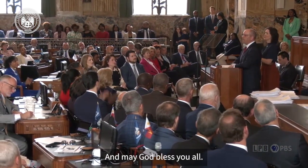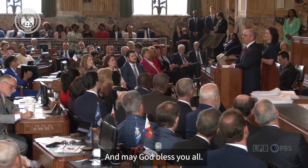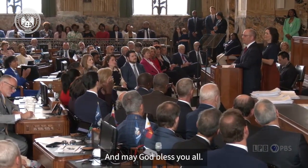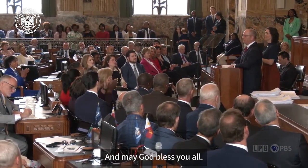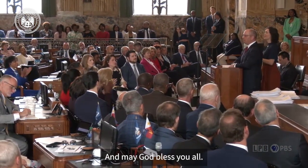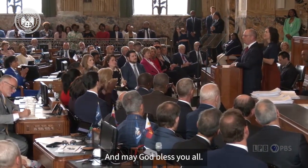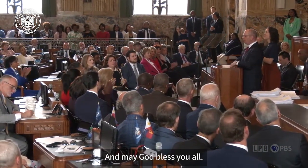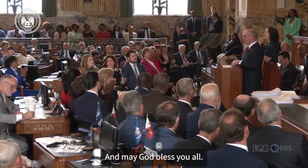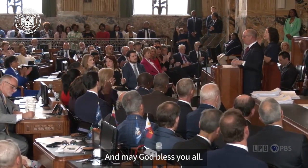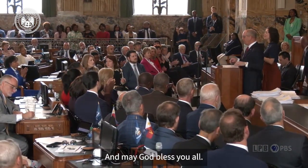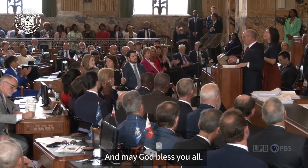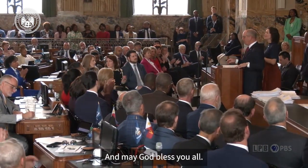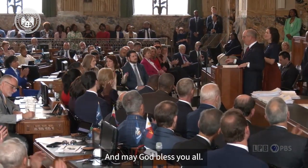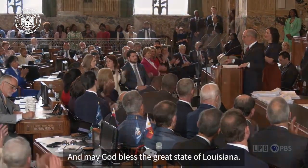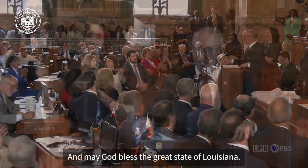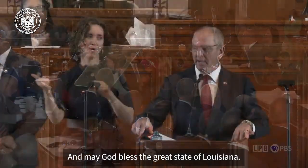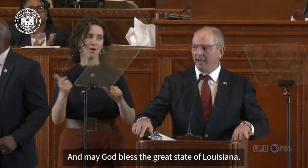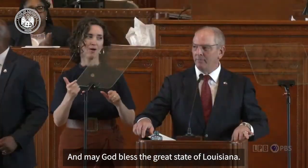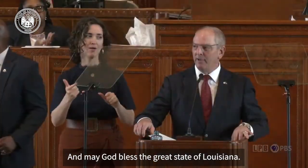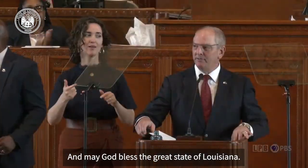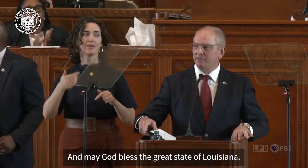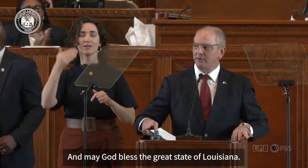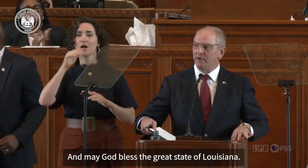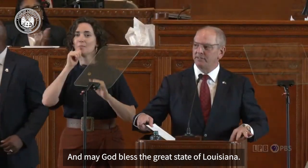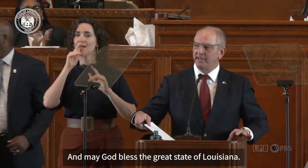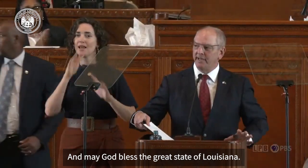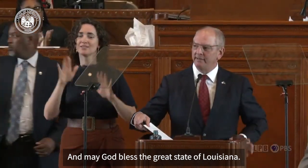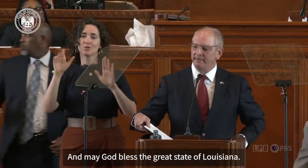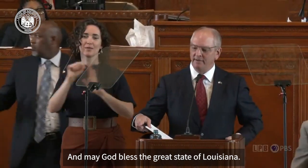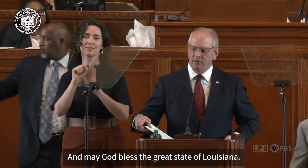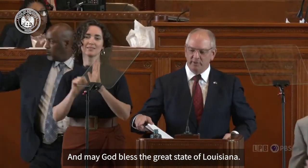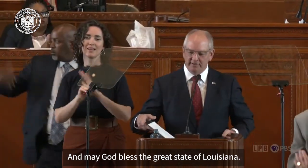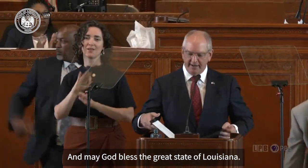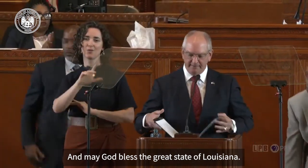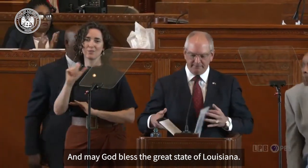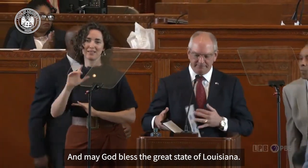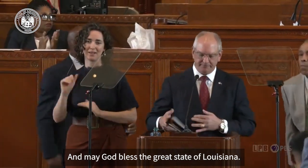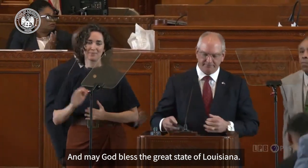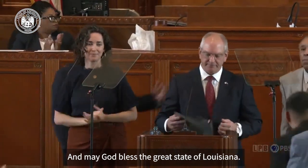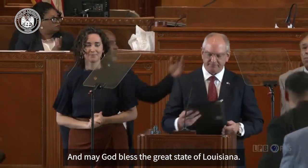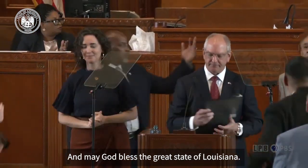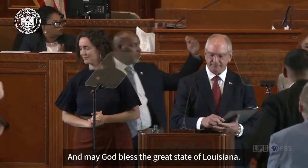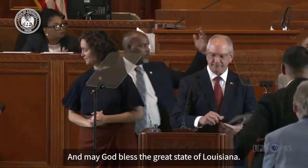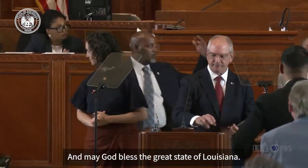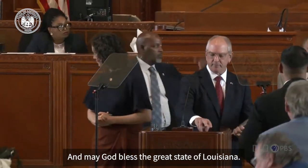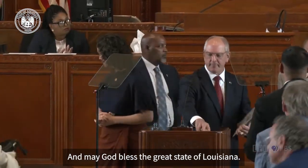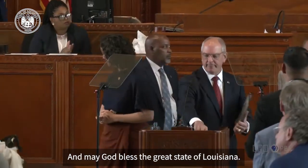And may God bless you all. And may God bless the great state of Louisiana.